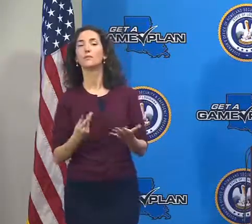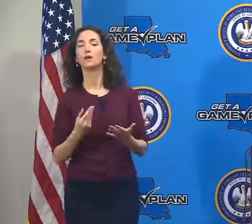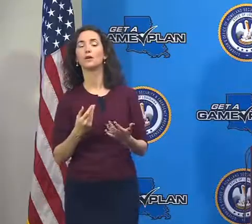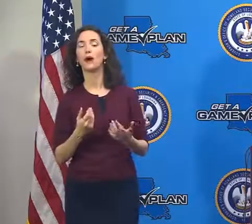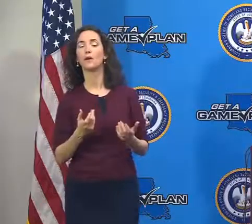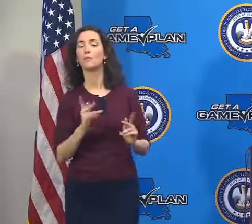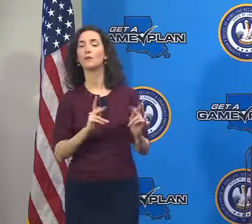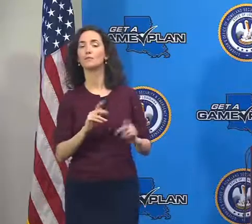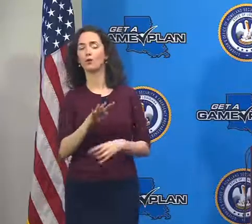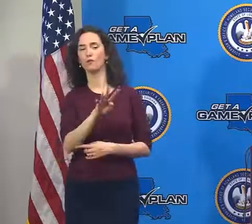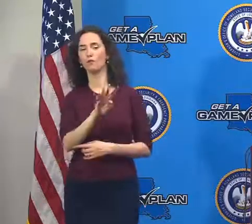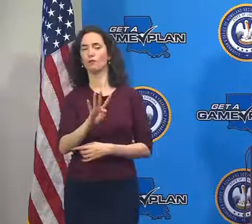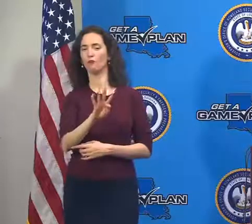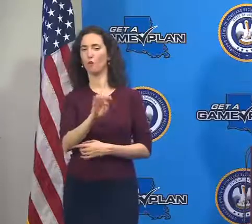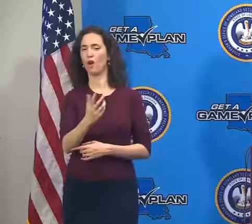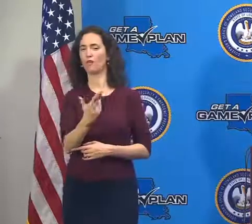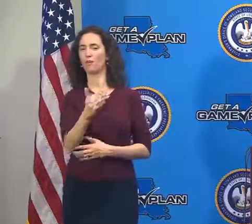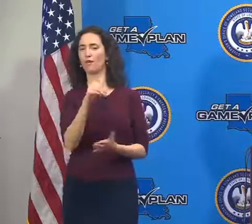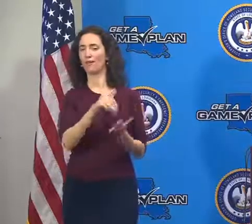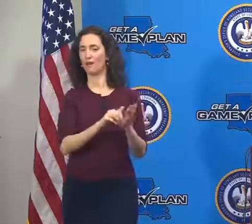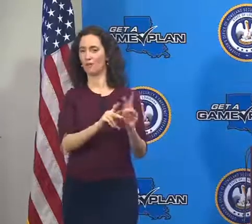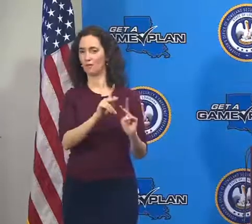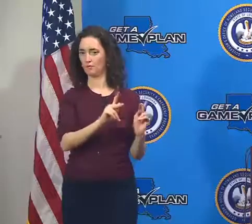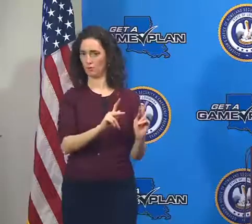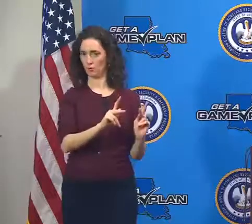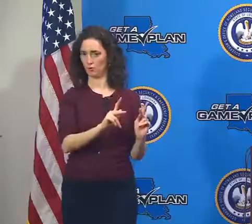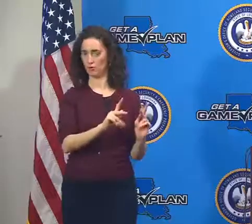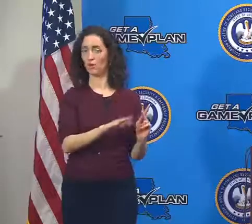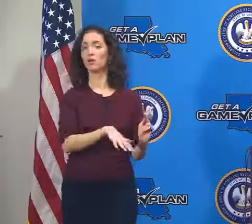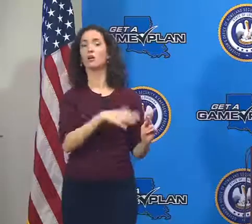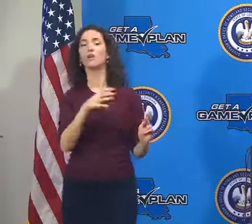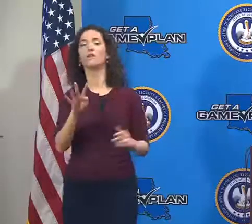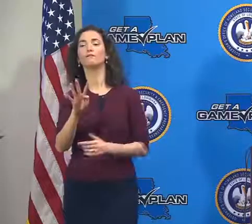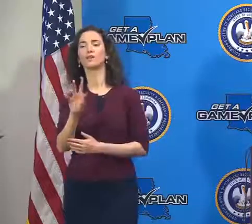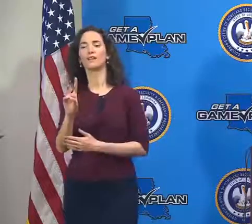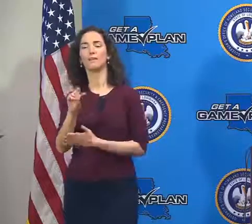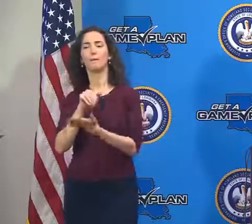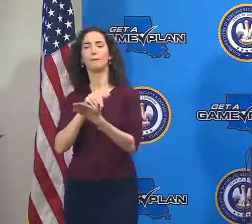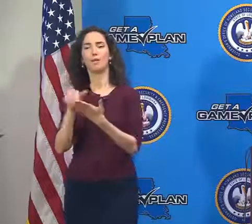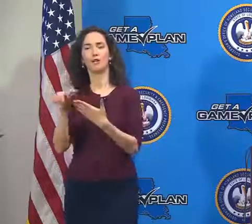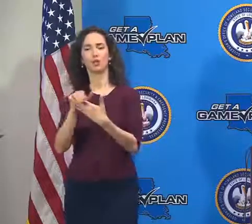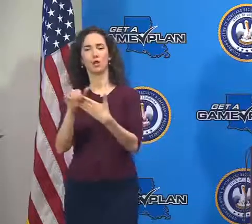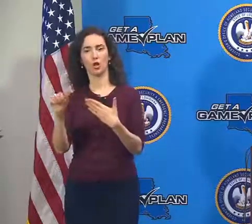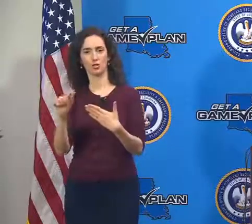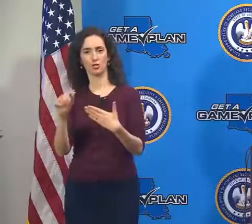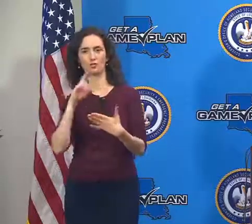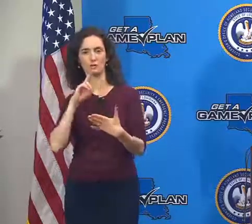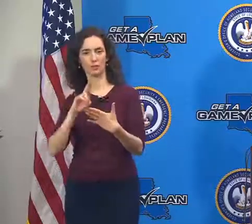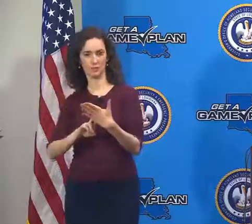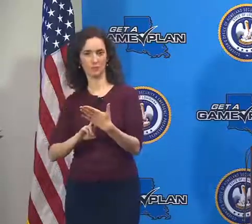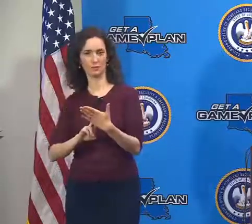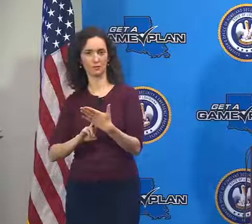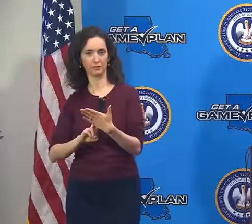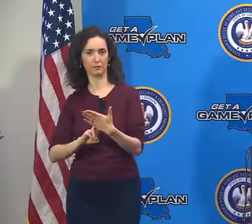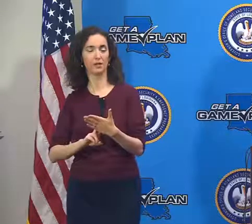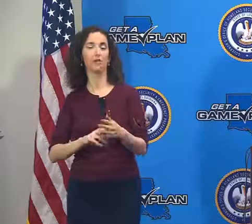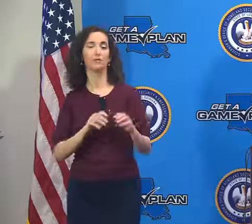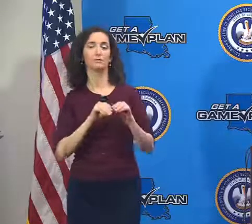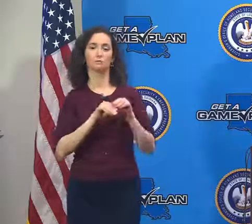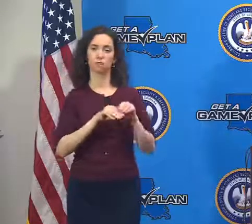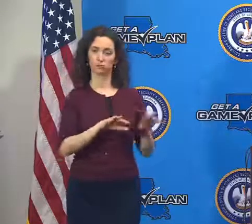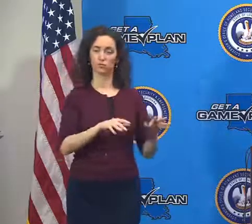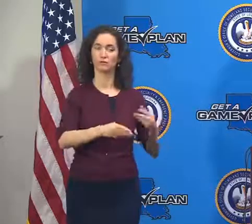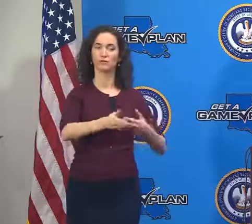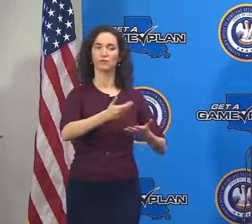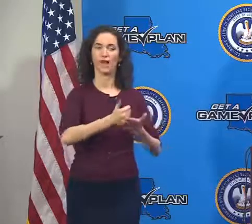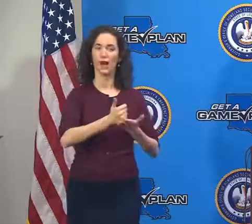413,000 people in our state, and over $47 million in SNAP dollars coming into the